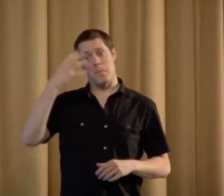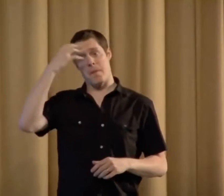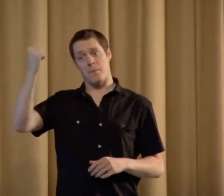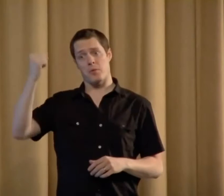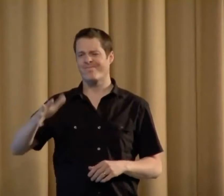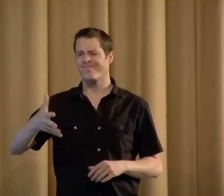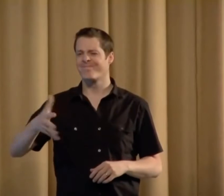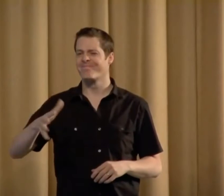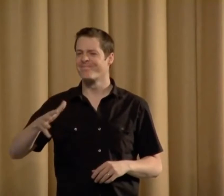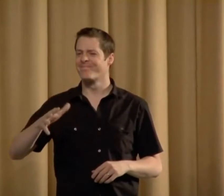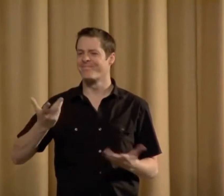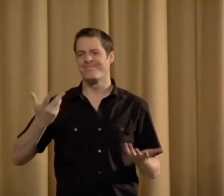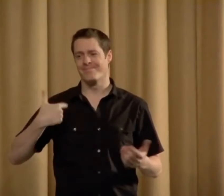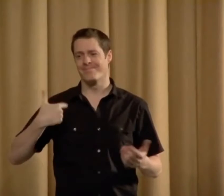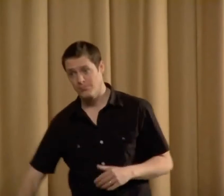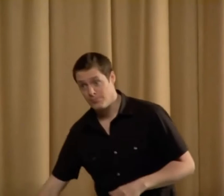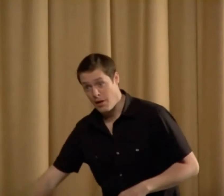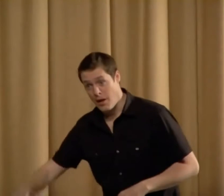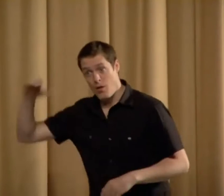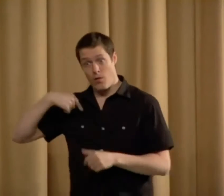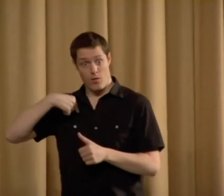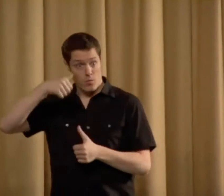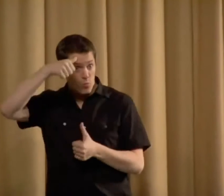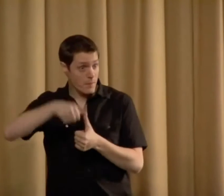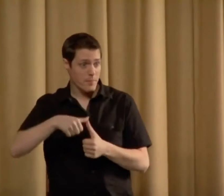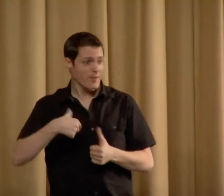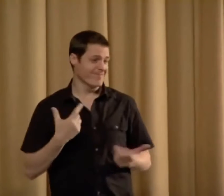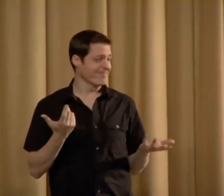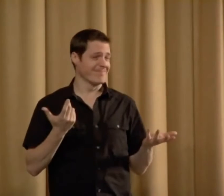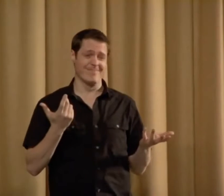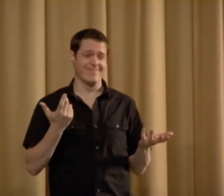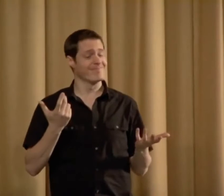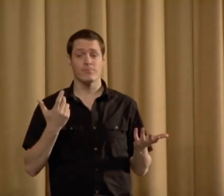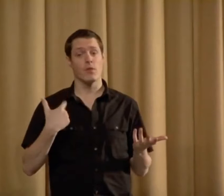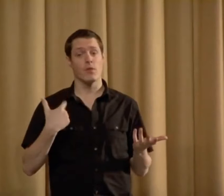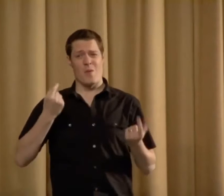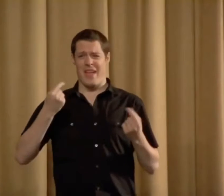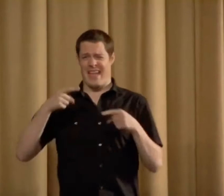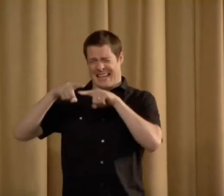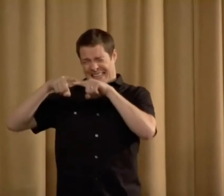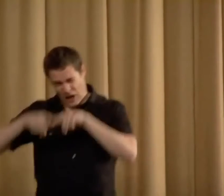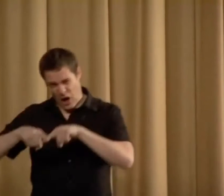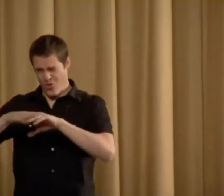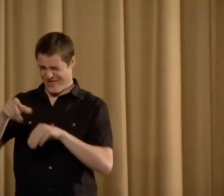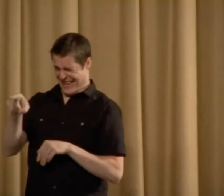I have to admit something to you guys. My memory is pretty crappy. Growing up, I don't remember a lot of